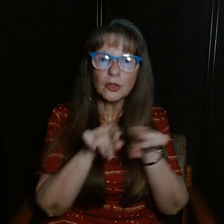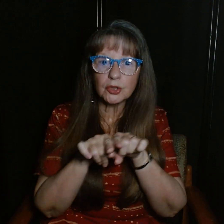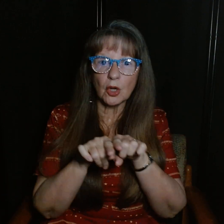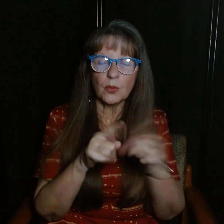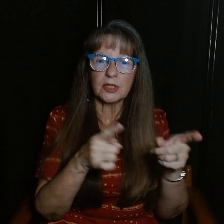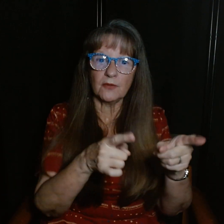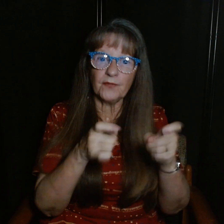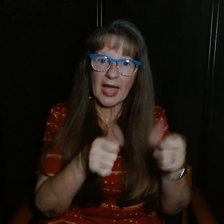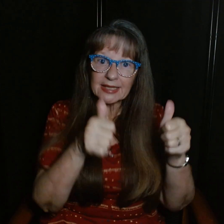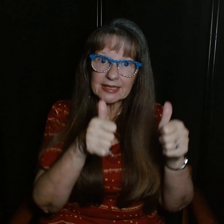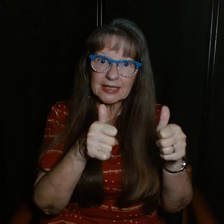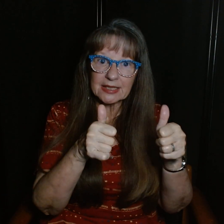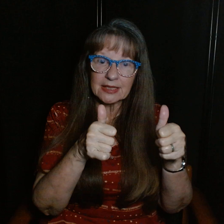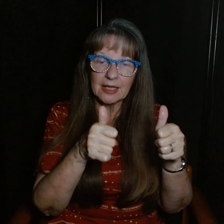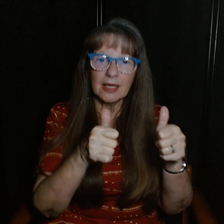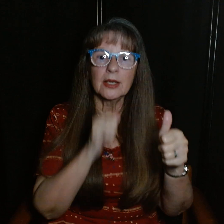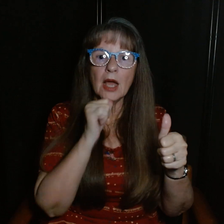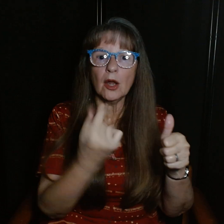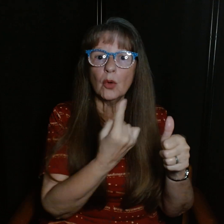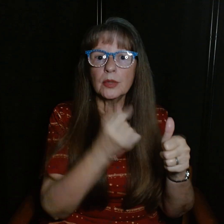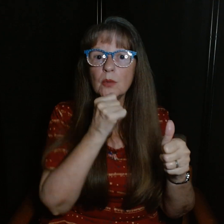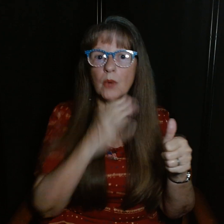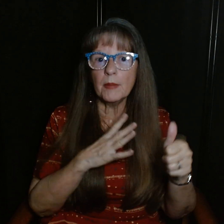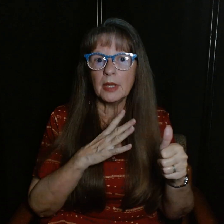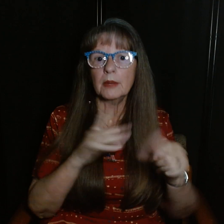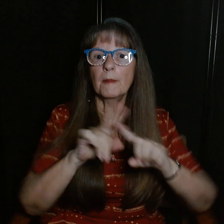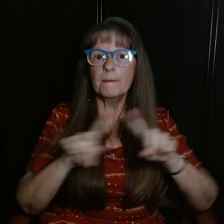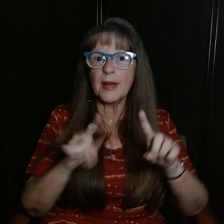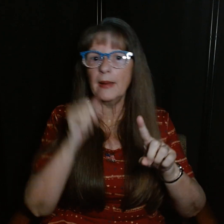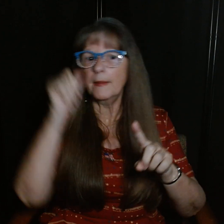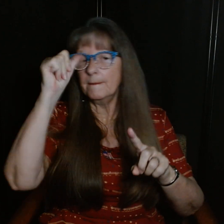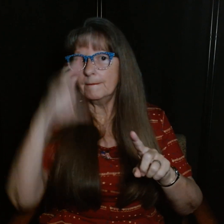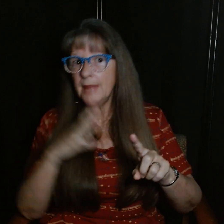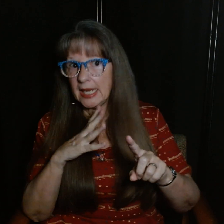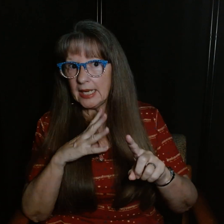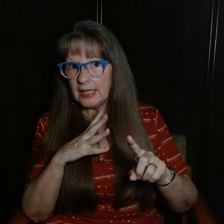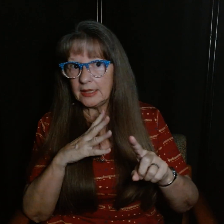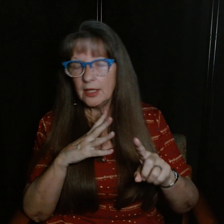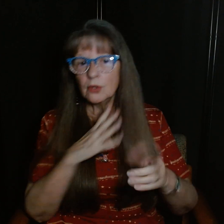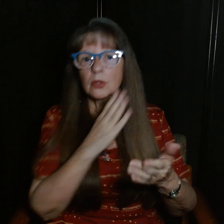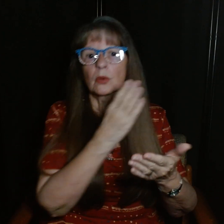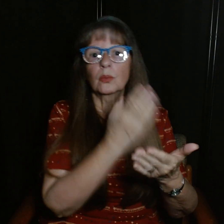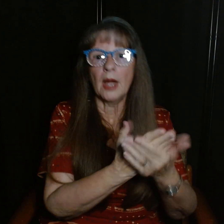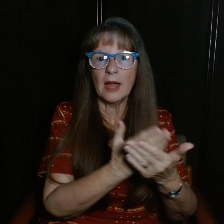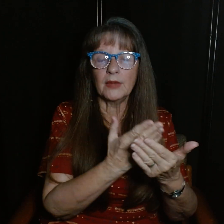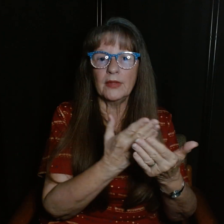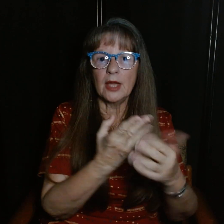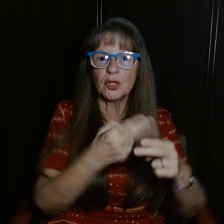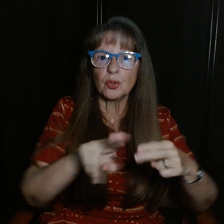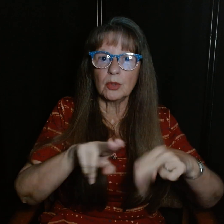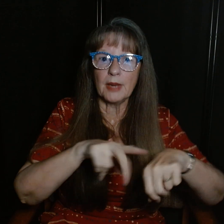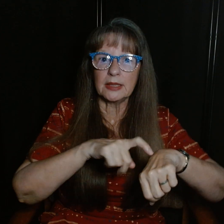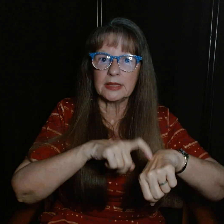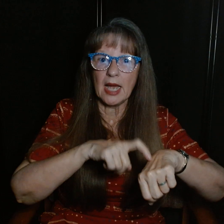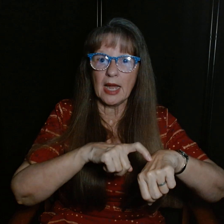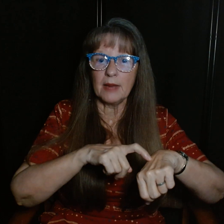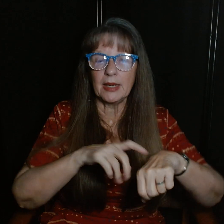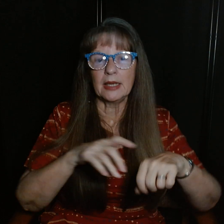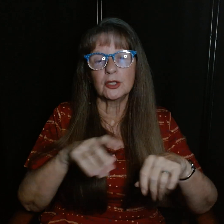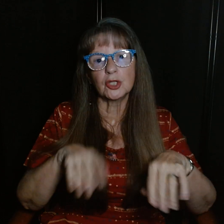also was the fastest, not only woman, but man to arrive in that short amount of time. And she